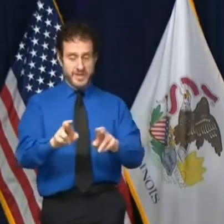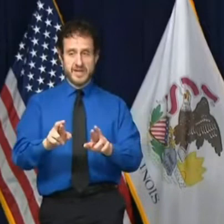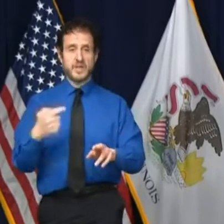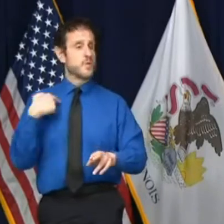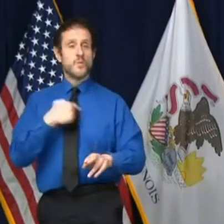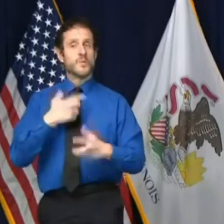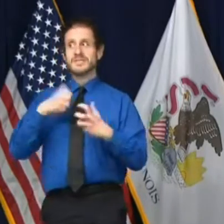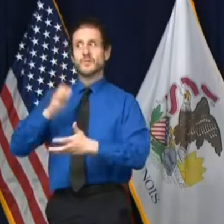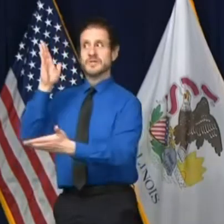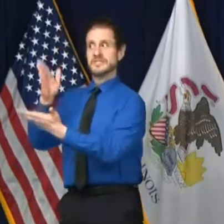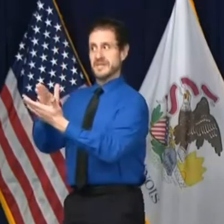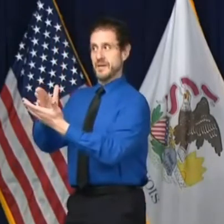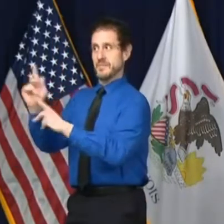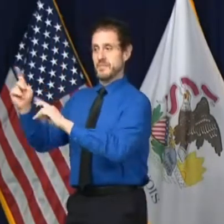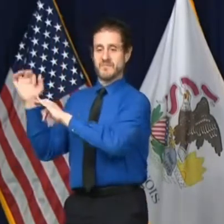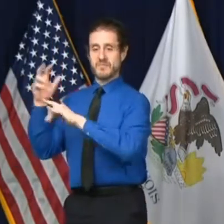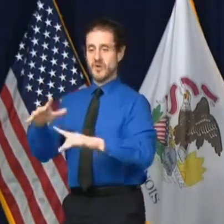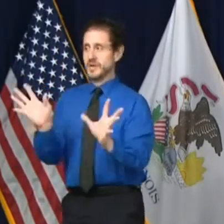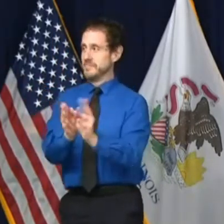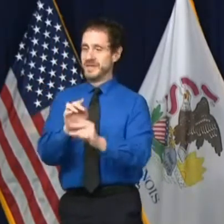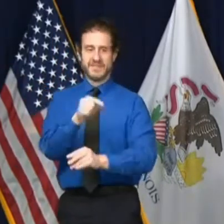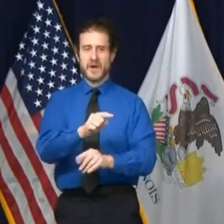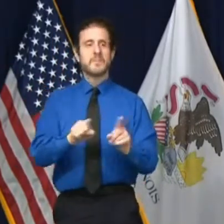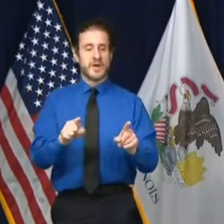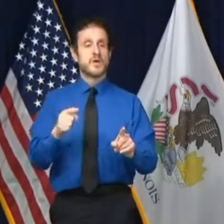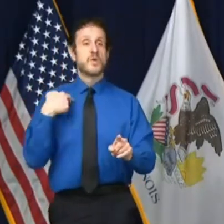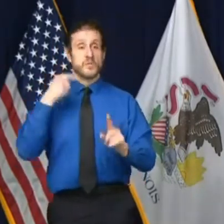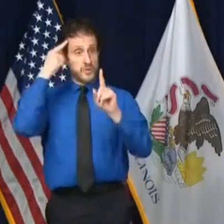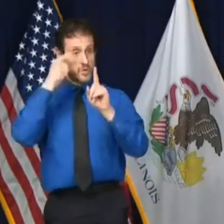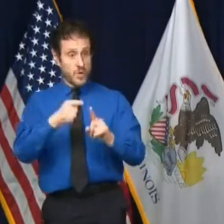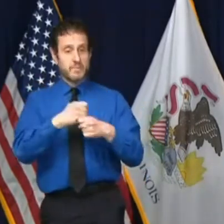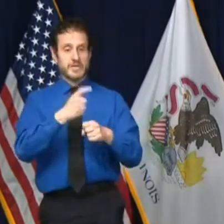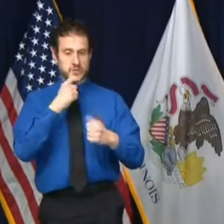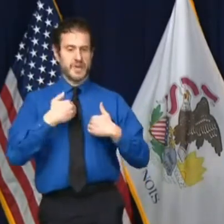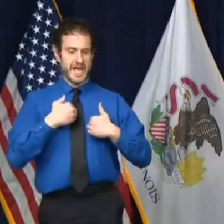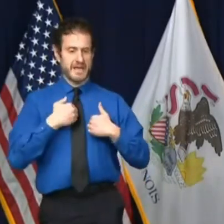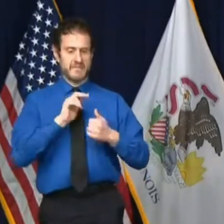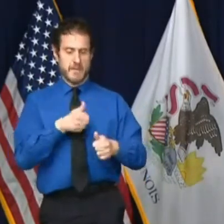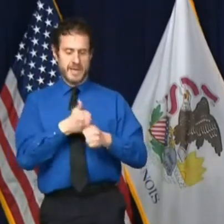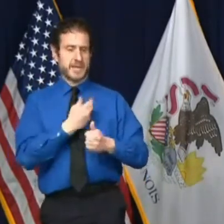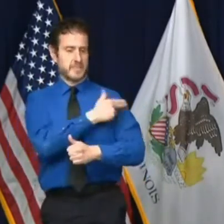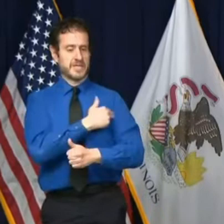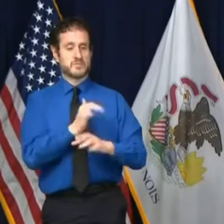of conventions at McCormick Place, but rather because we wanted to save people's lives.